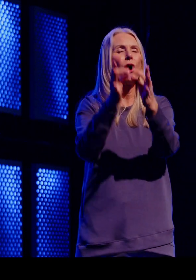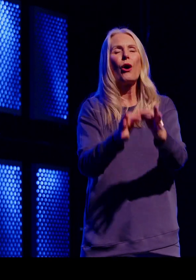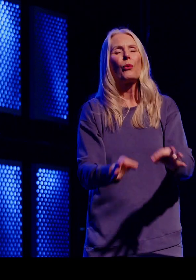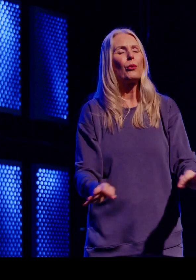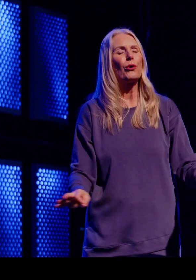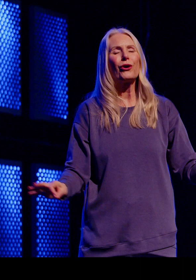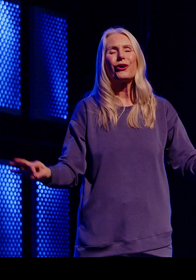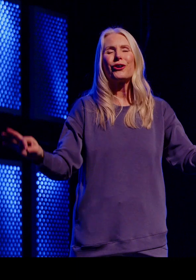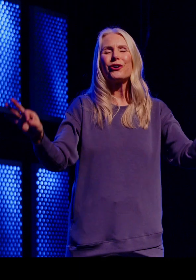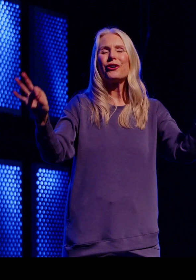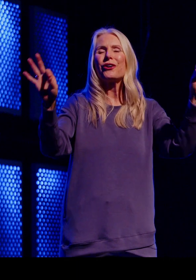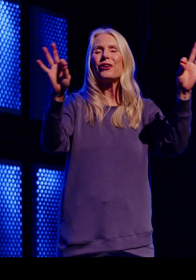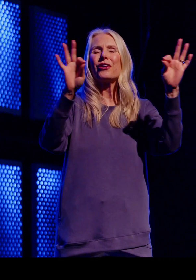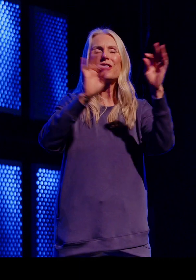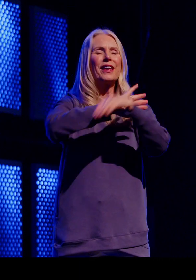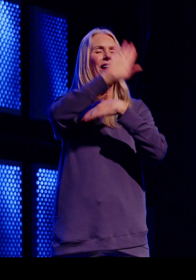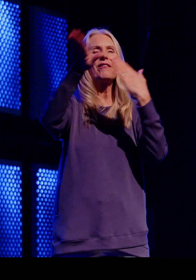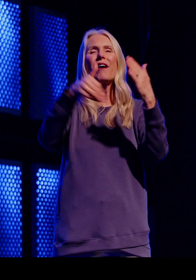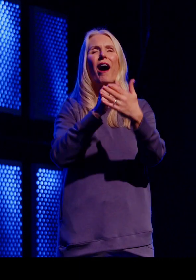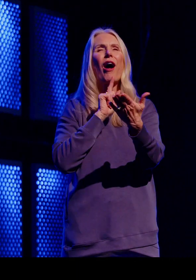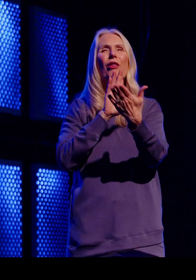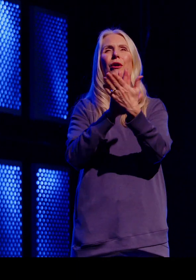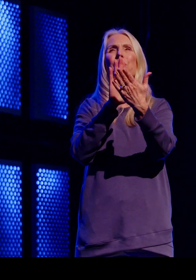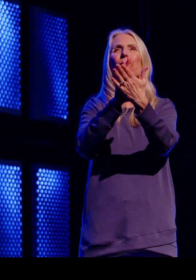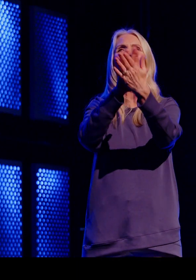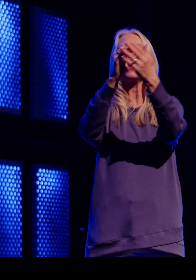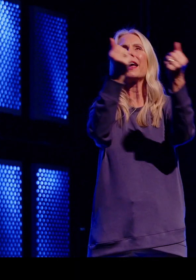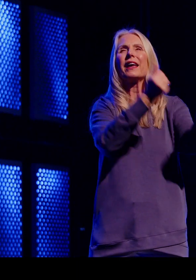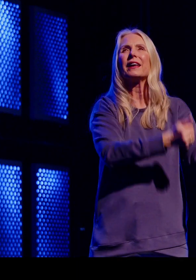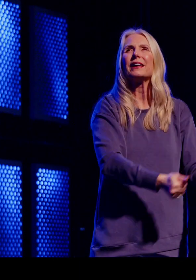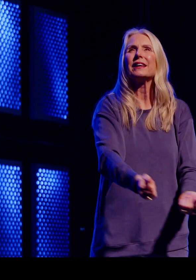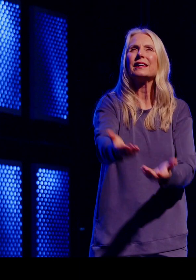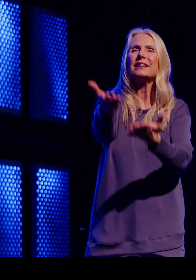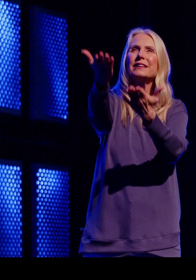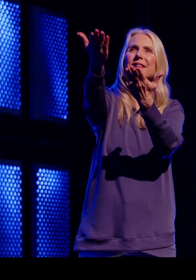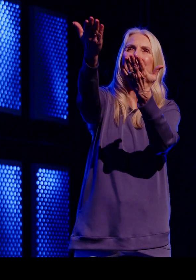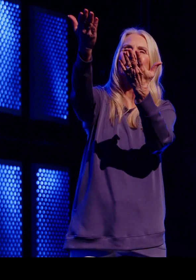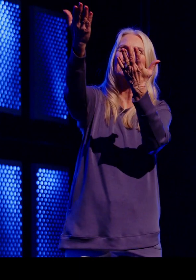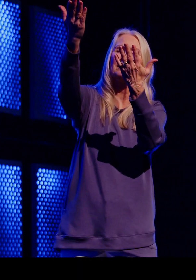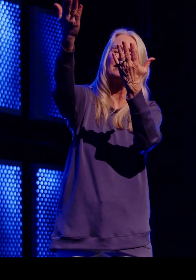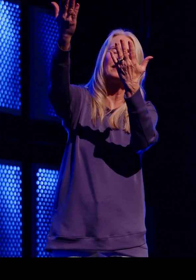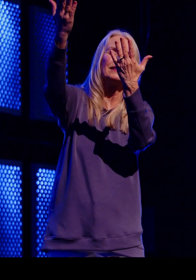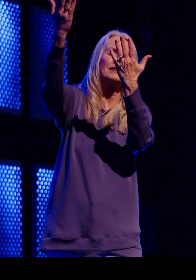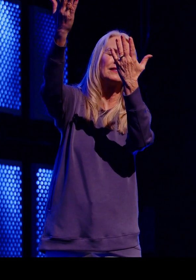worthy of all the praise we could ever bring,